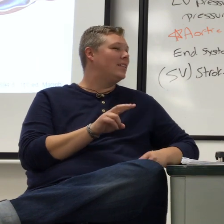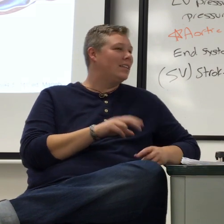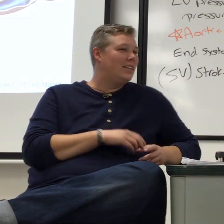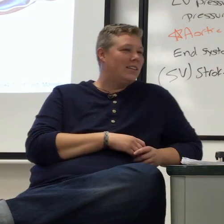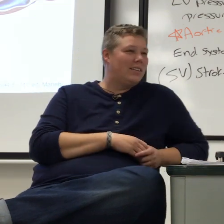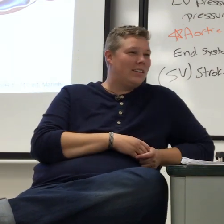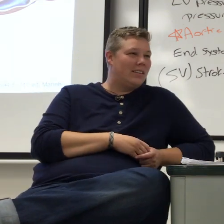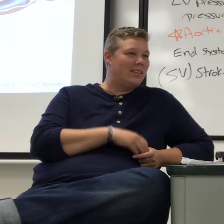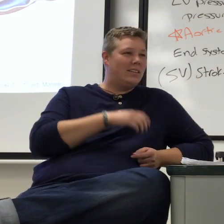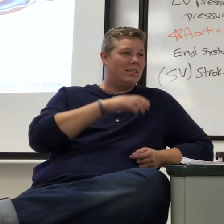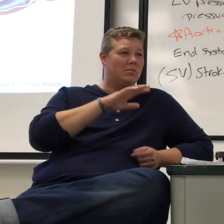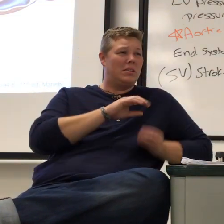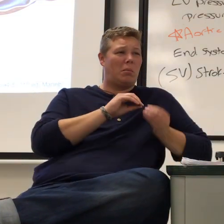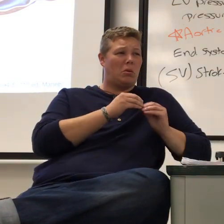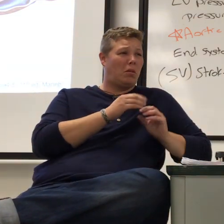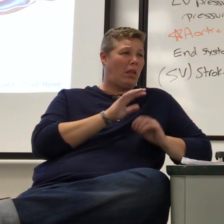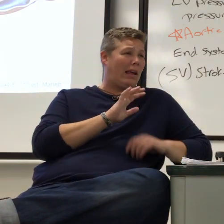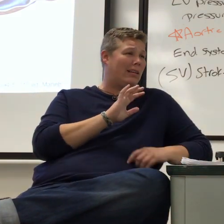70.